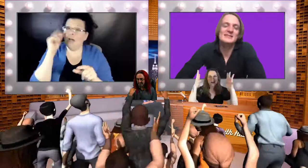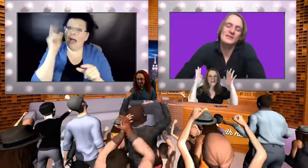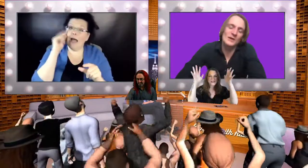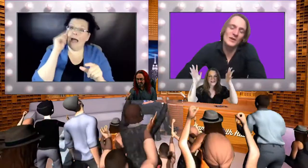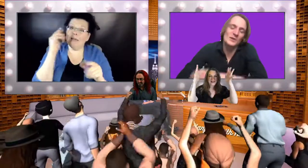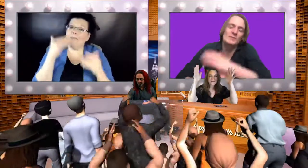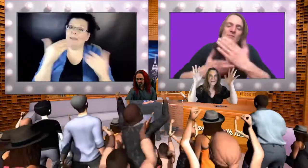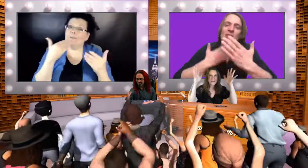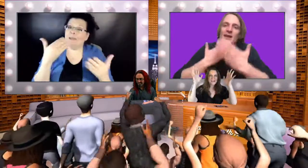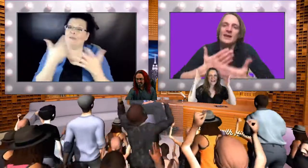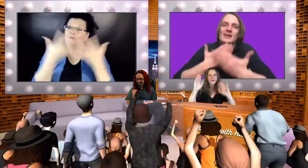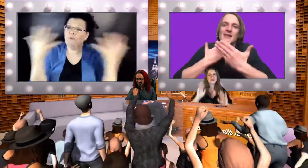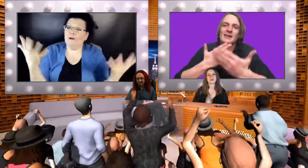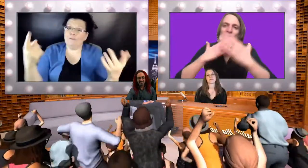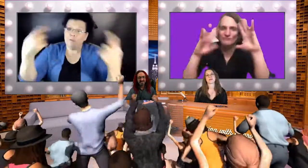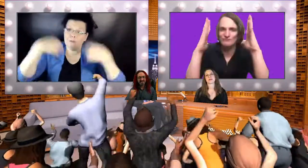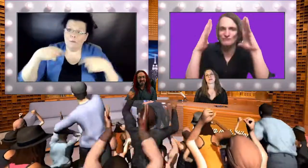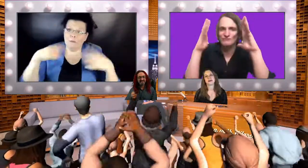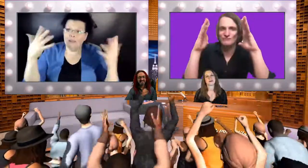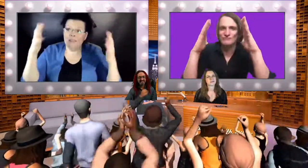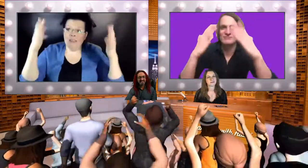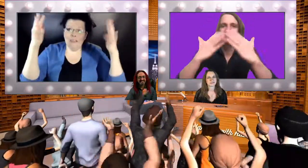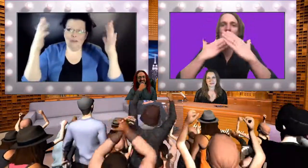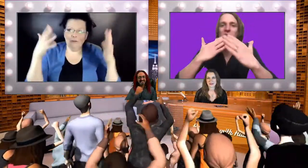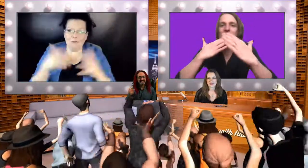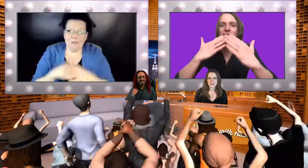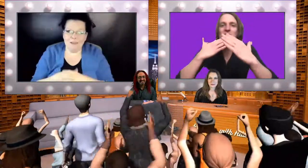so much for being here.